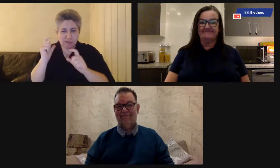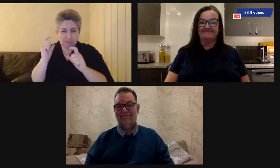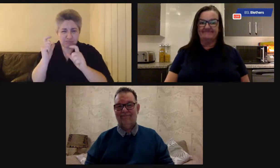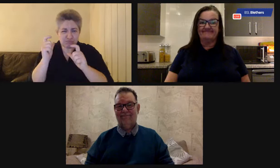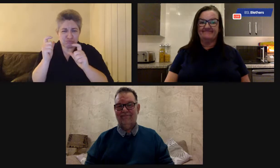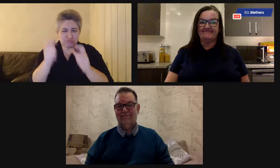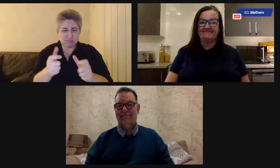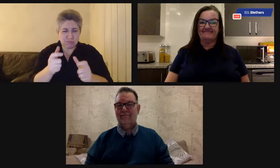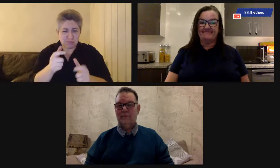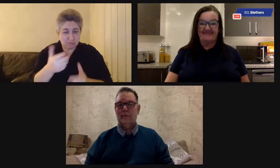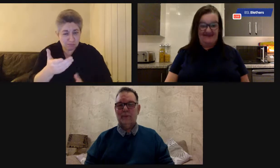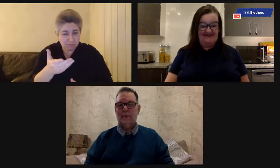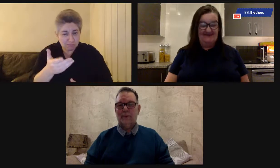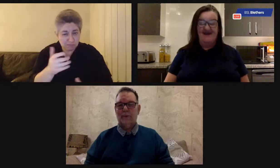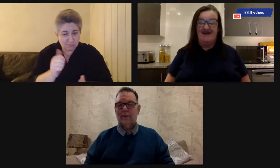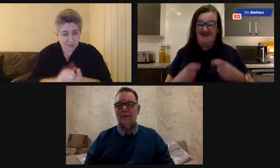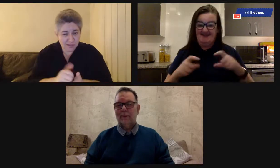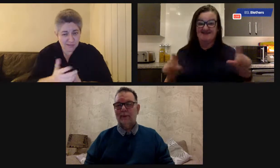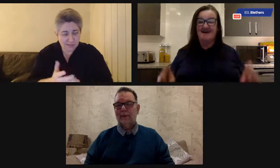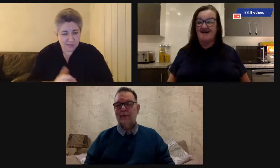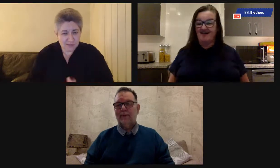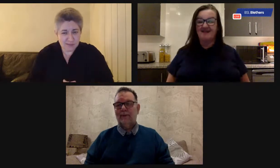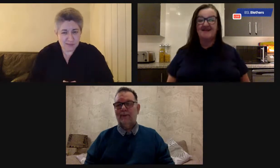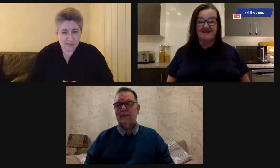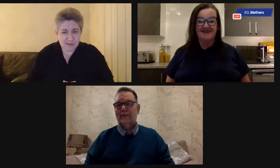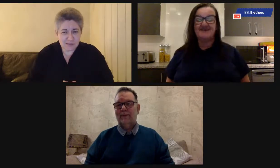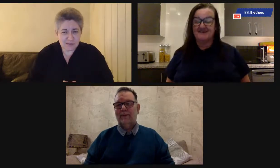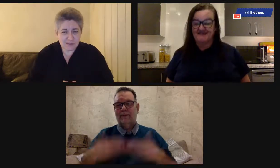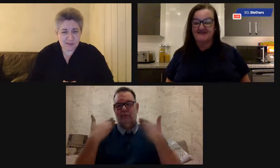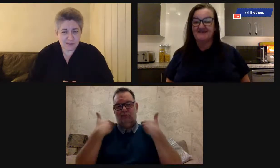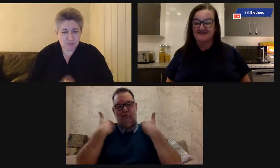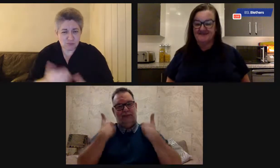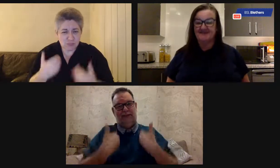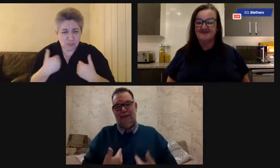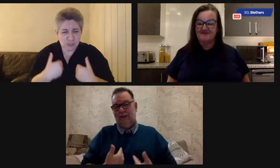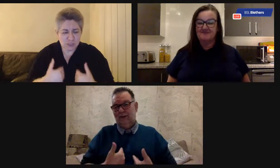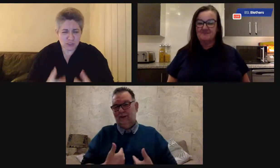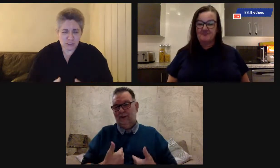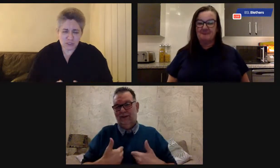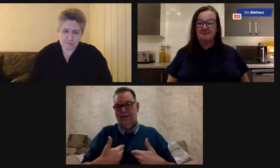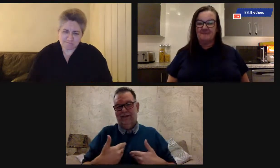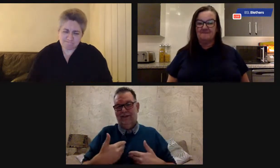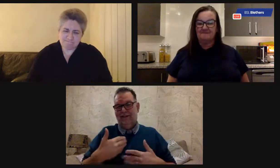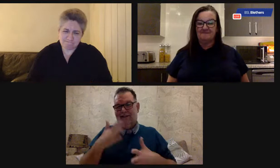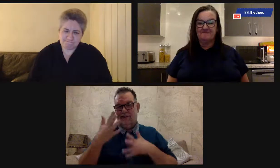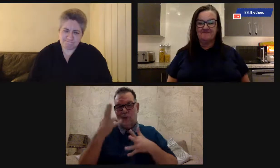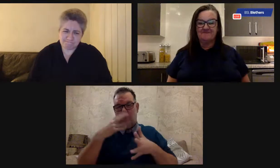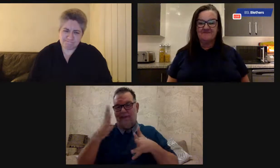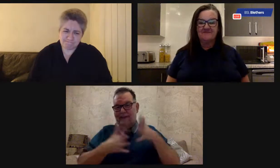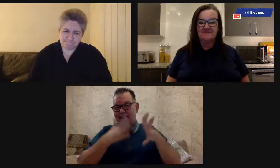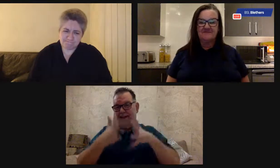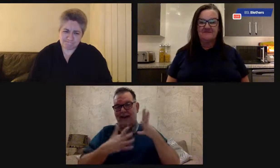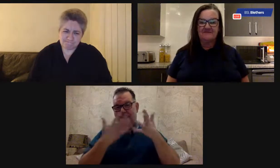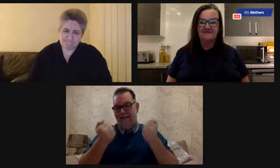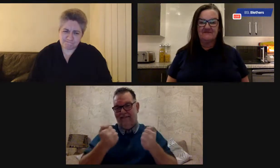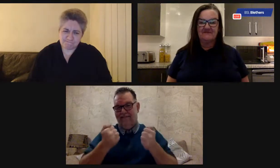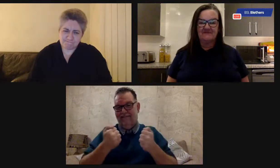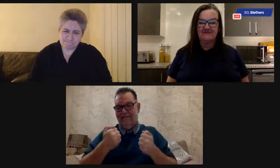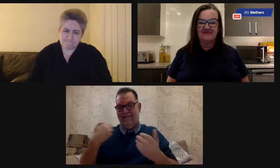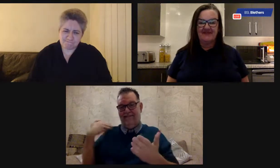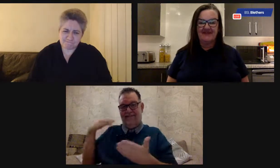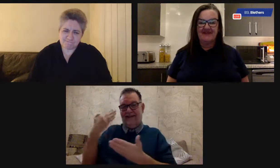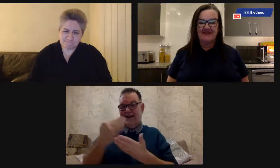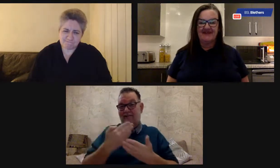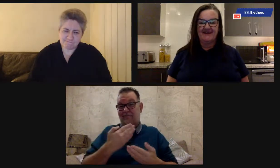because the thing is that the older people maybe still have the old signs that we remembered from our